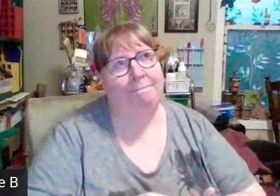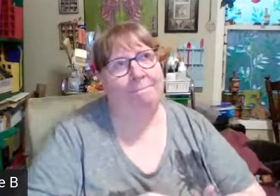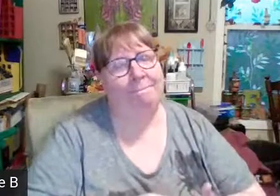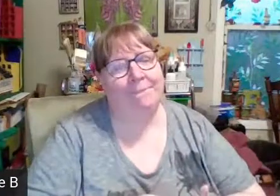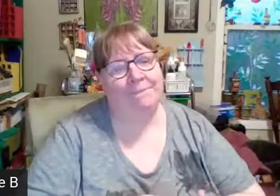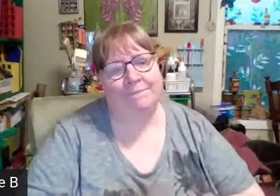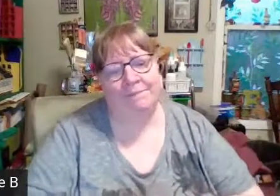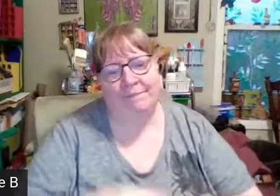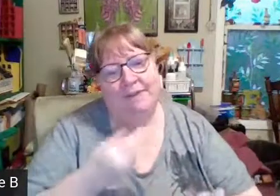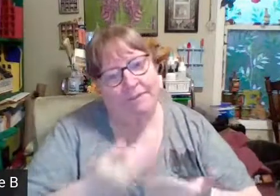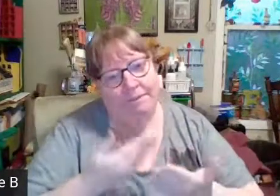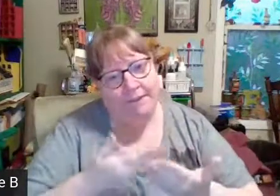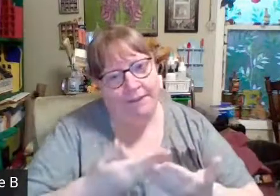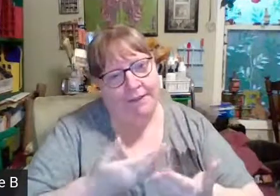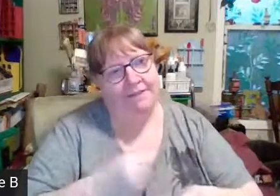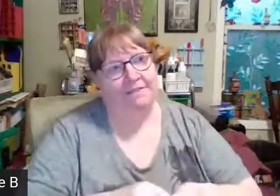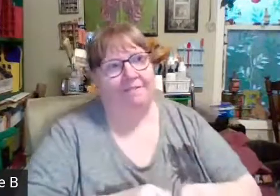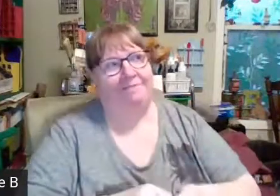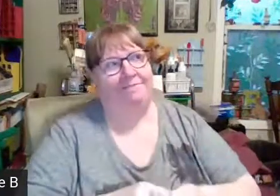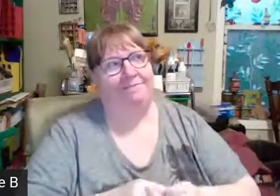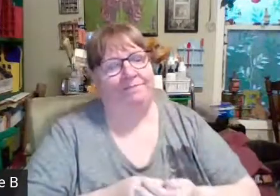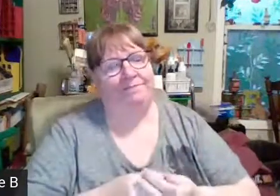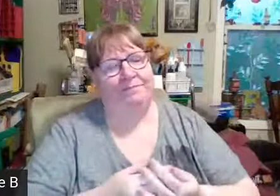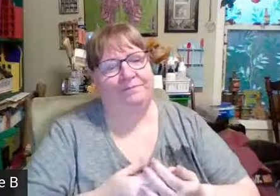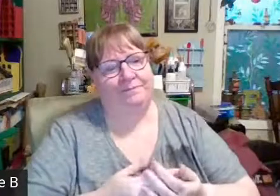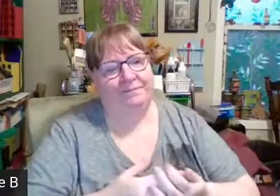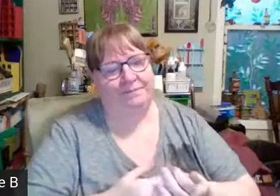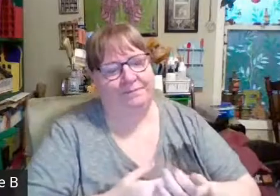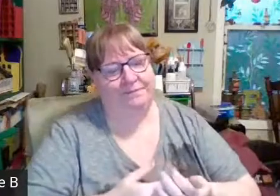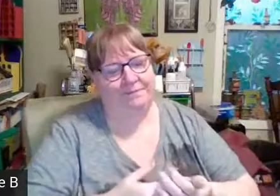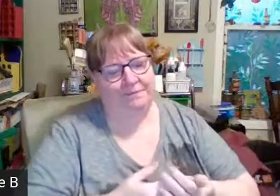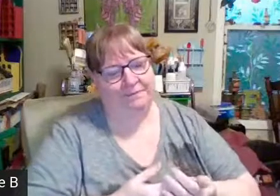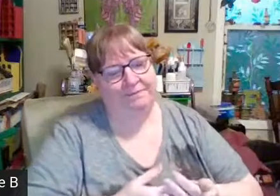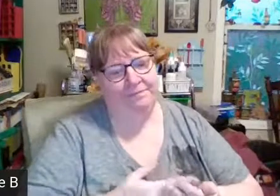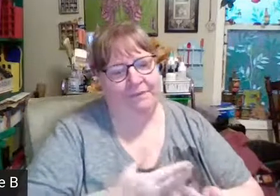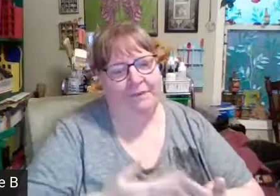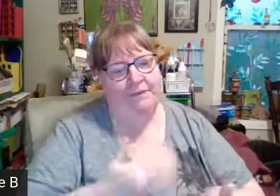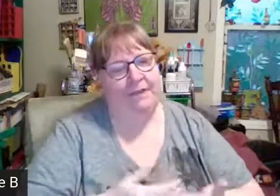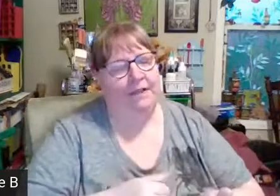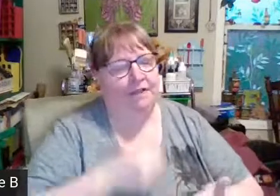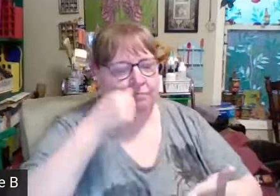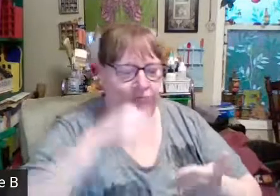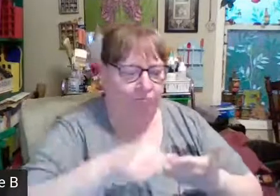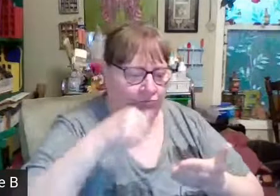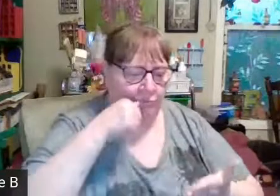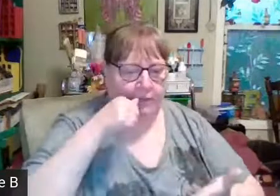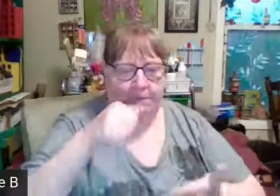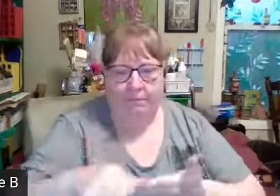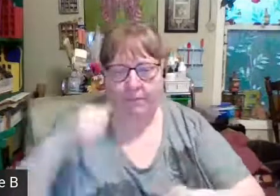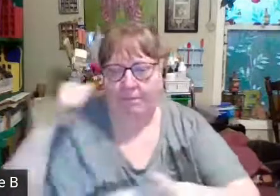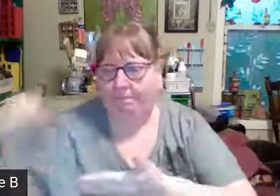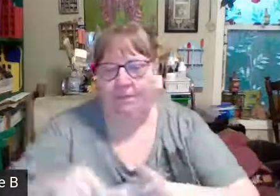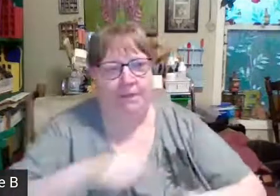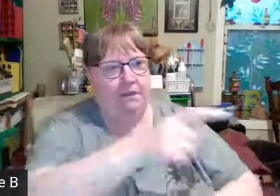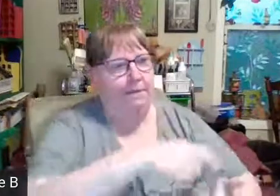associated with that. Then there's the other expense of mailing it to everyone. And I don't know if you guys know this, but even just to mail